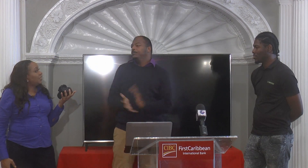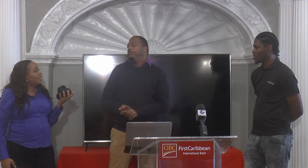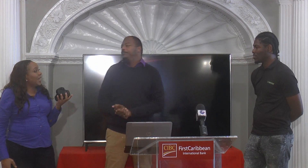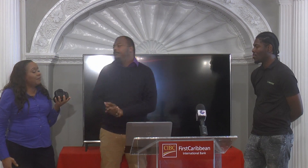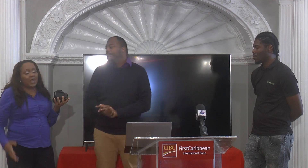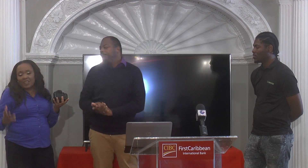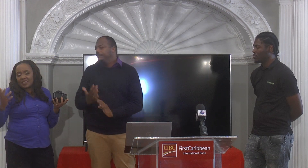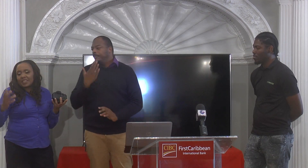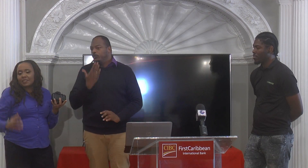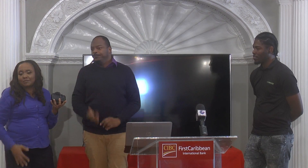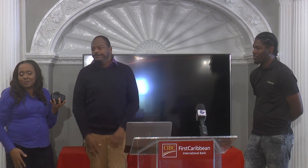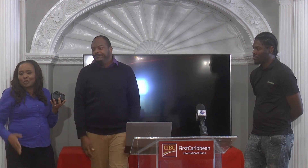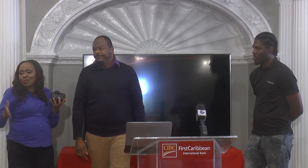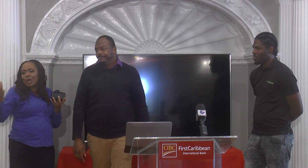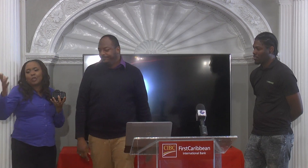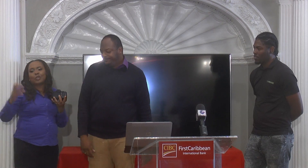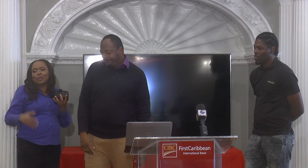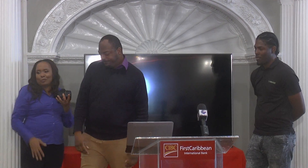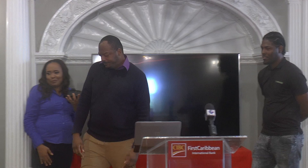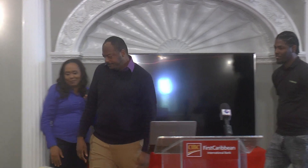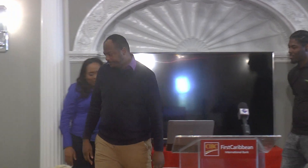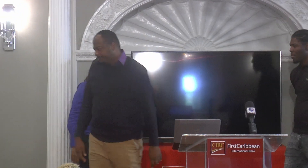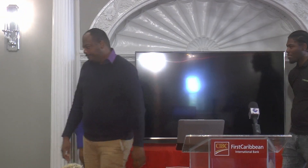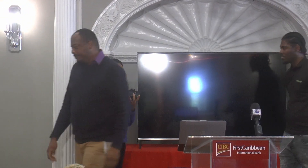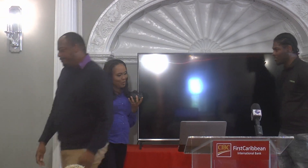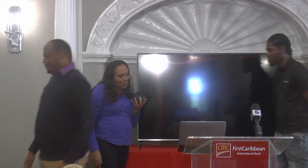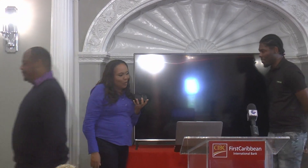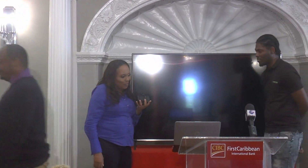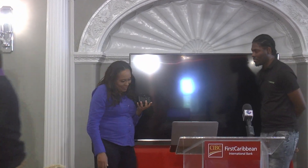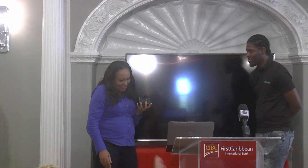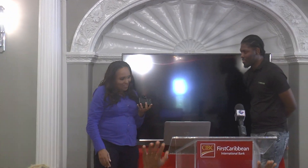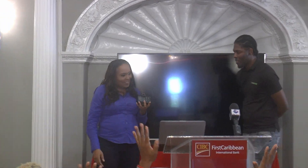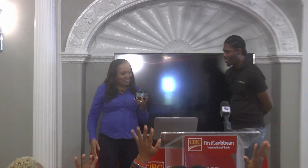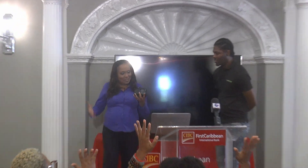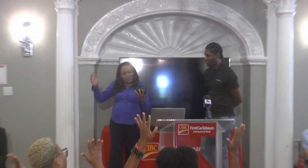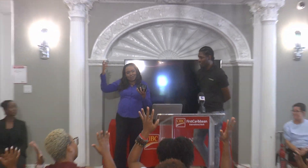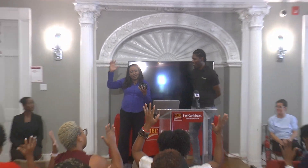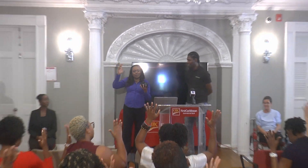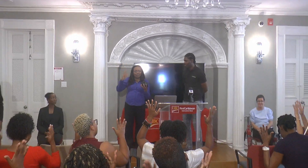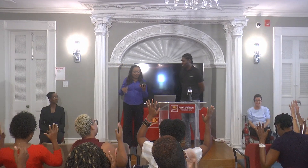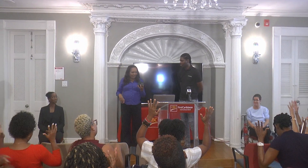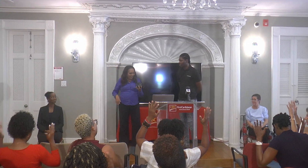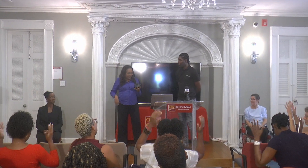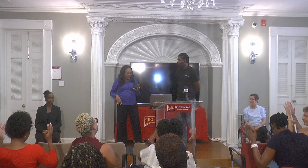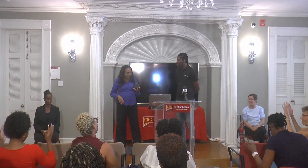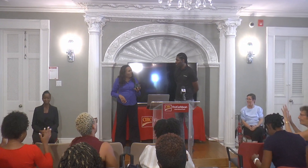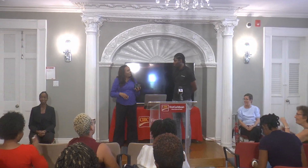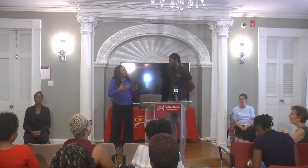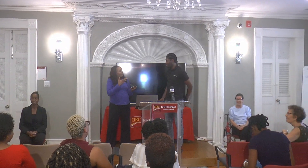So just say deaf, and that's it. So now you know. So now you know. So now you know.